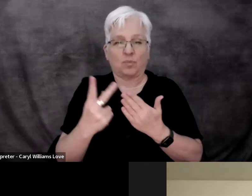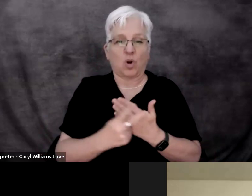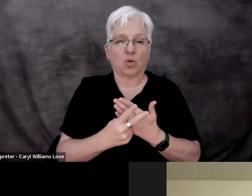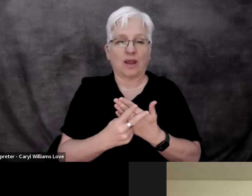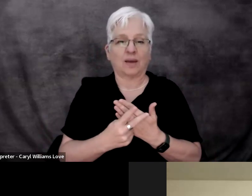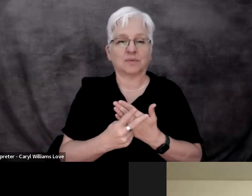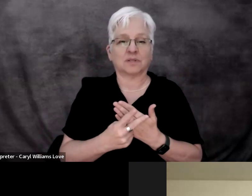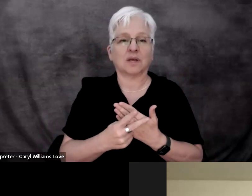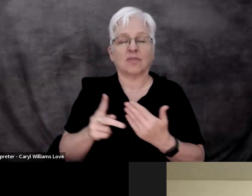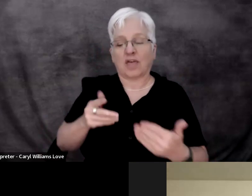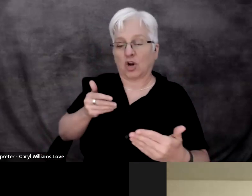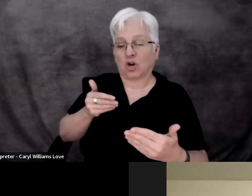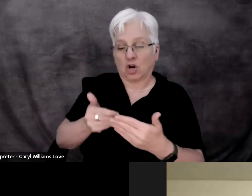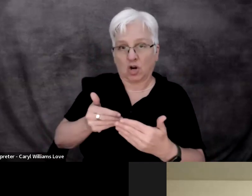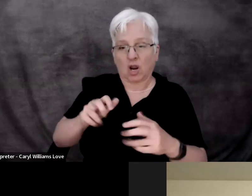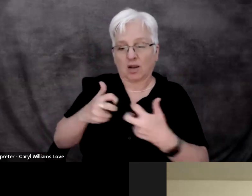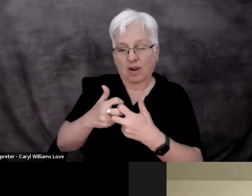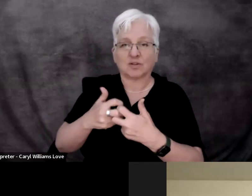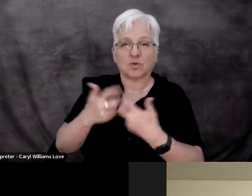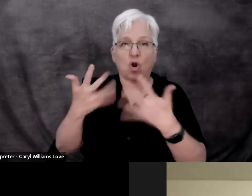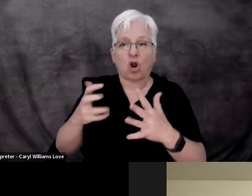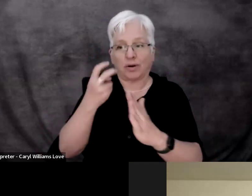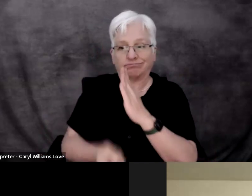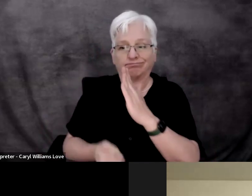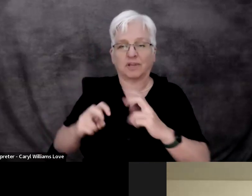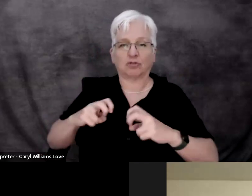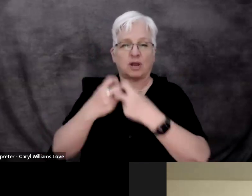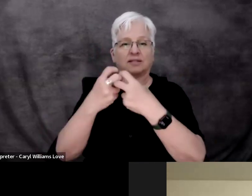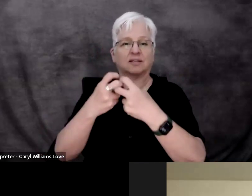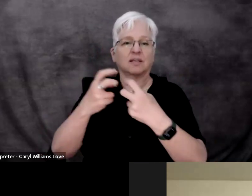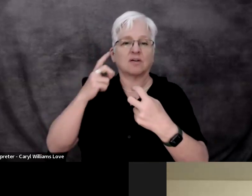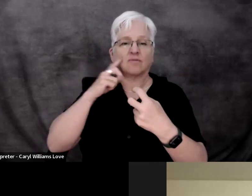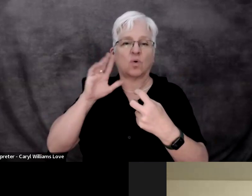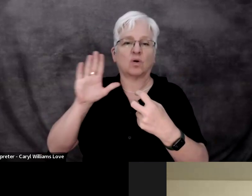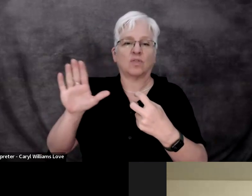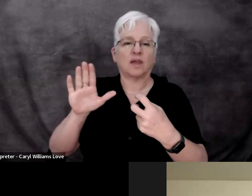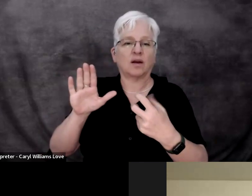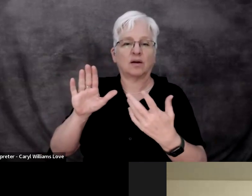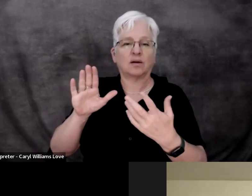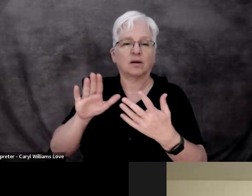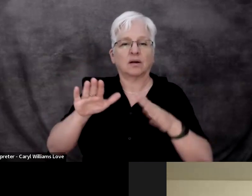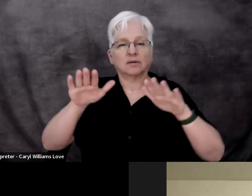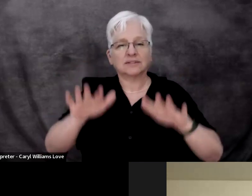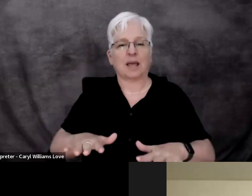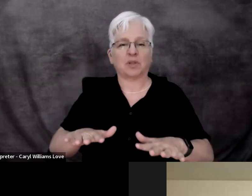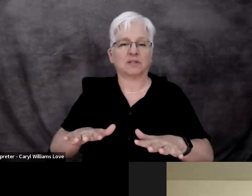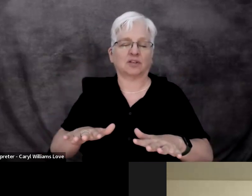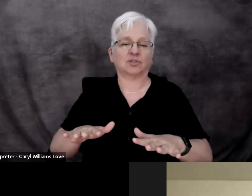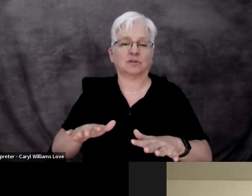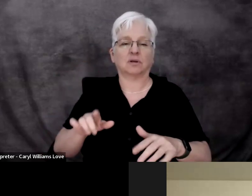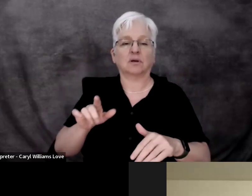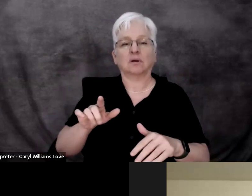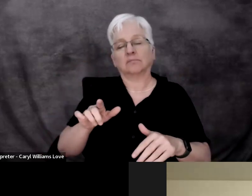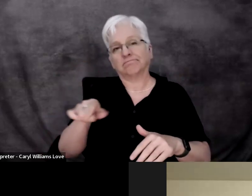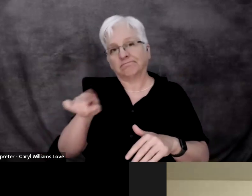crisis or approaching crisis. Really good outcomes around stabilization. These programs are working. They're just not